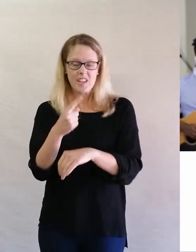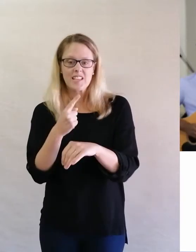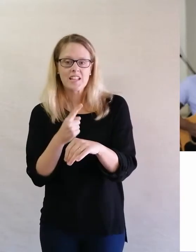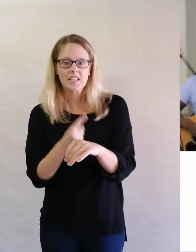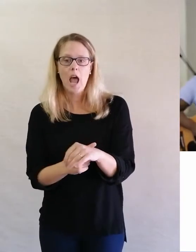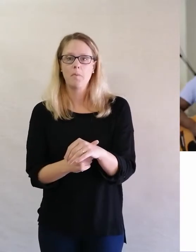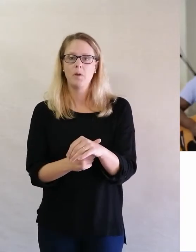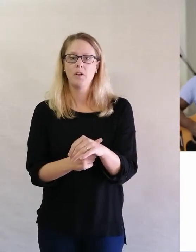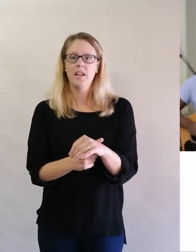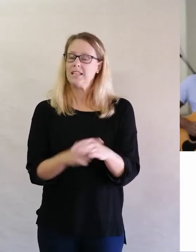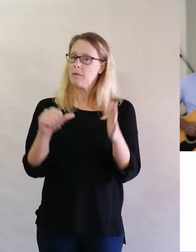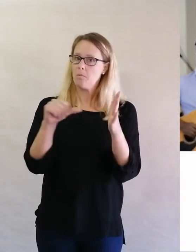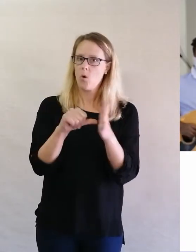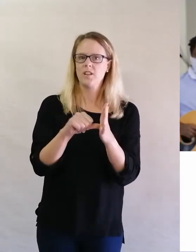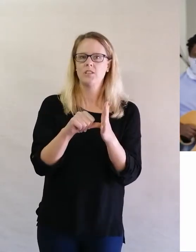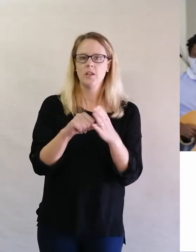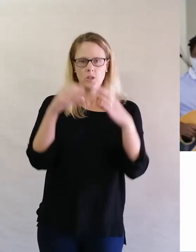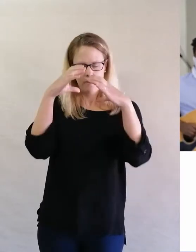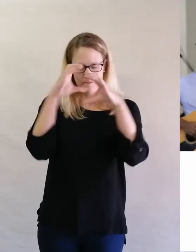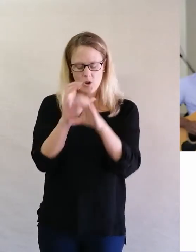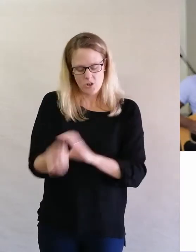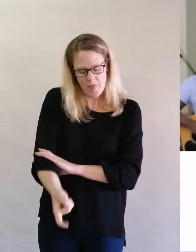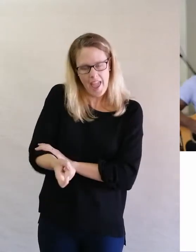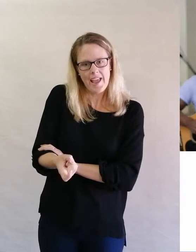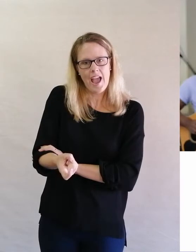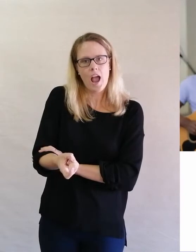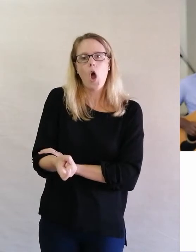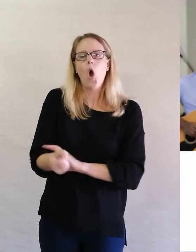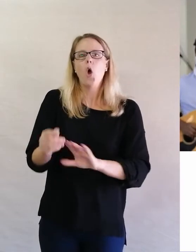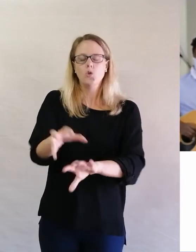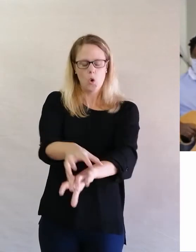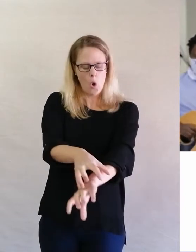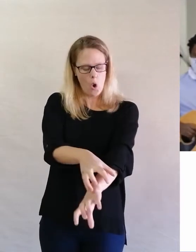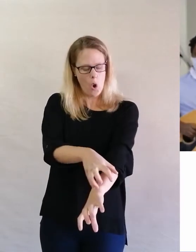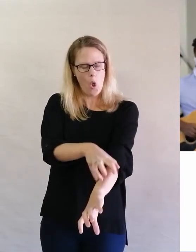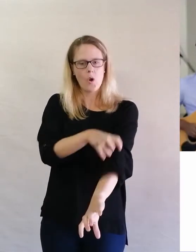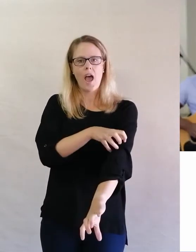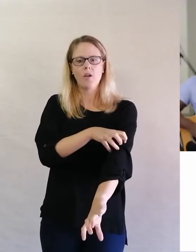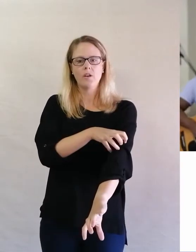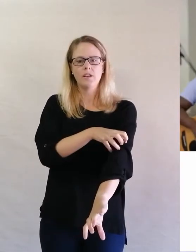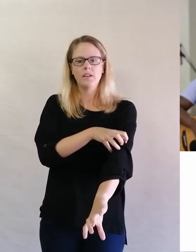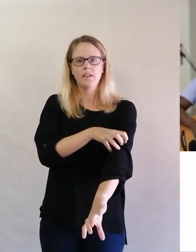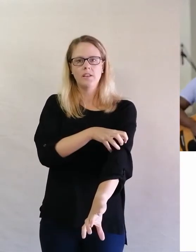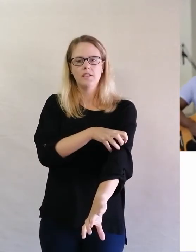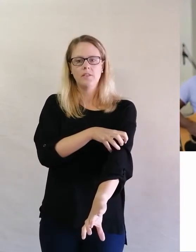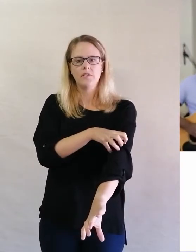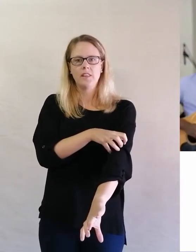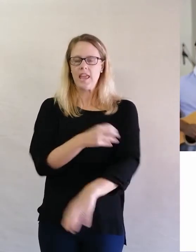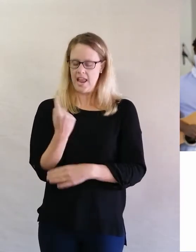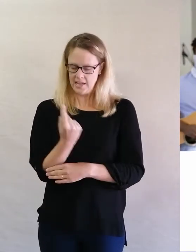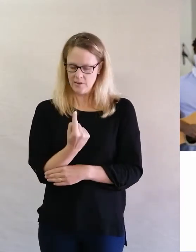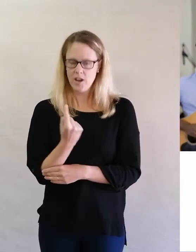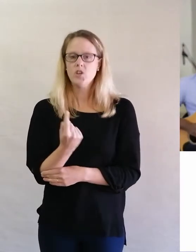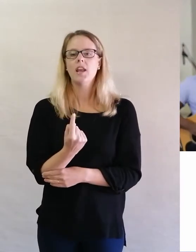are incredibly important, where we take time to just slow right down, and not only congregationally, but